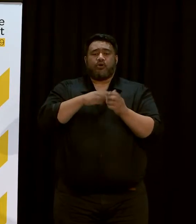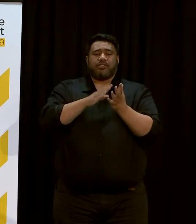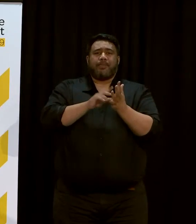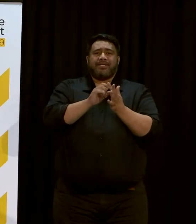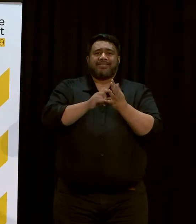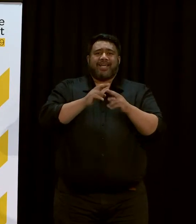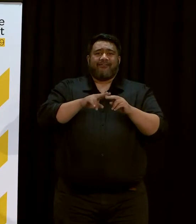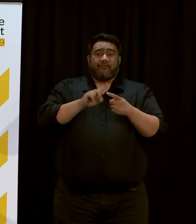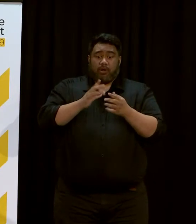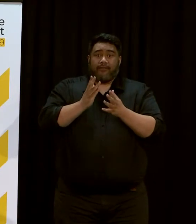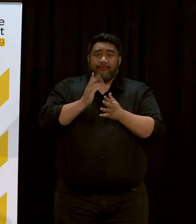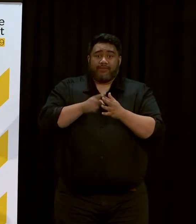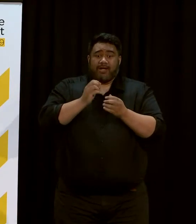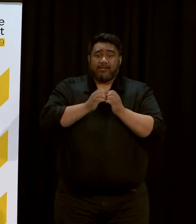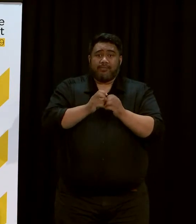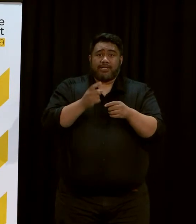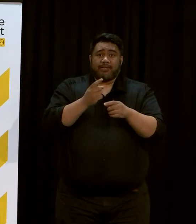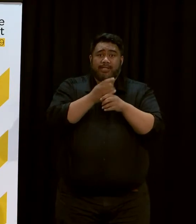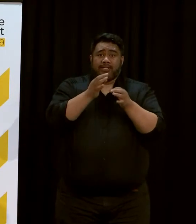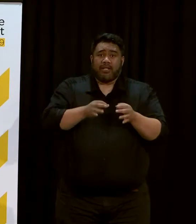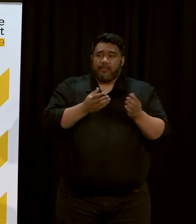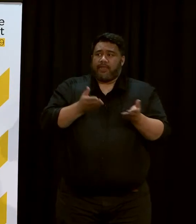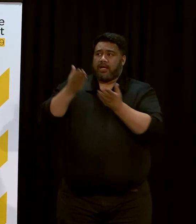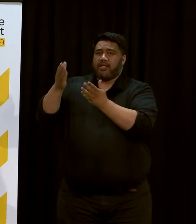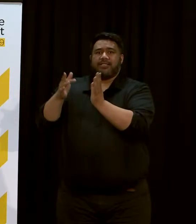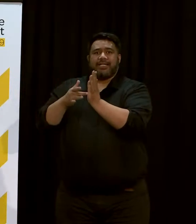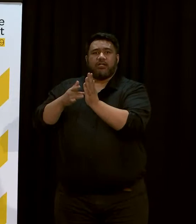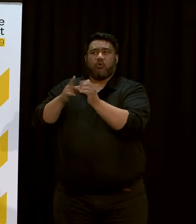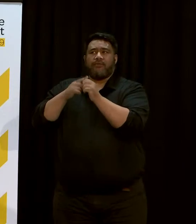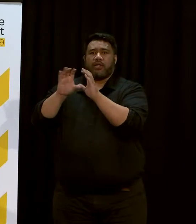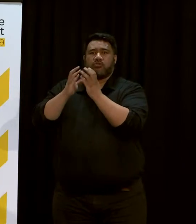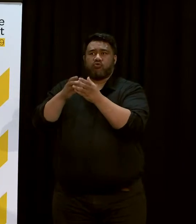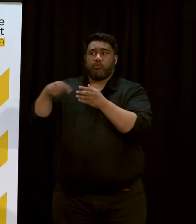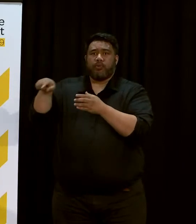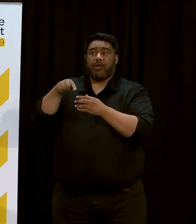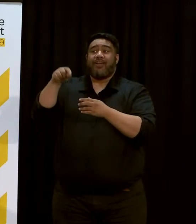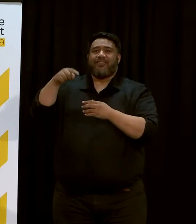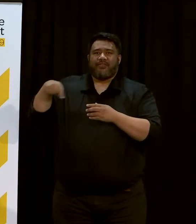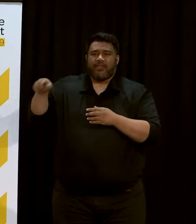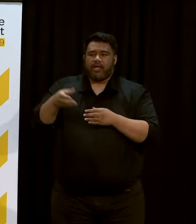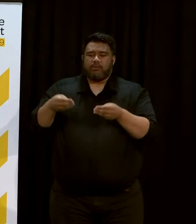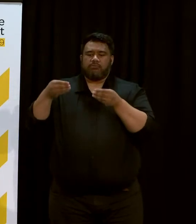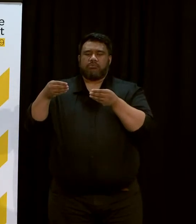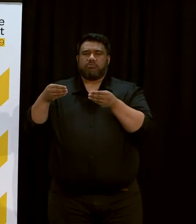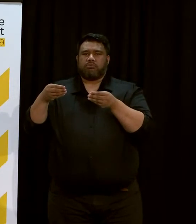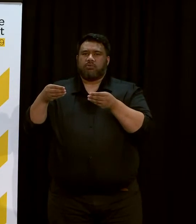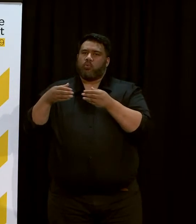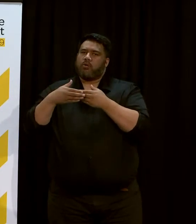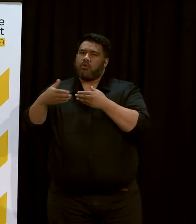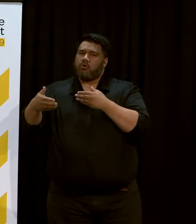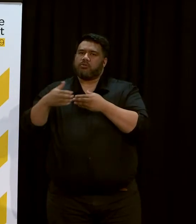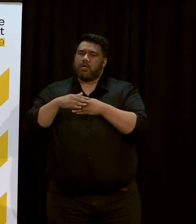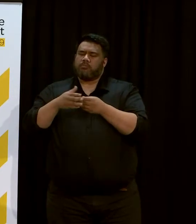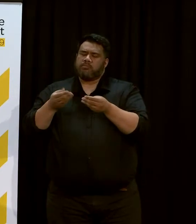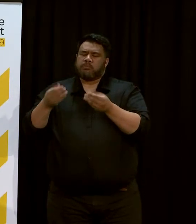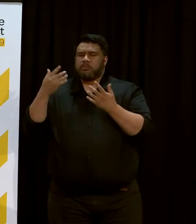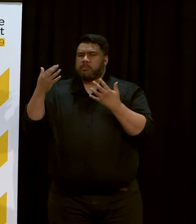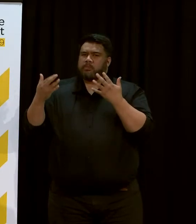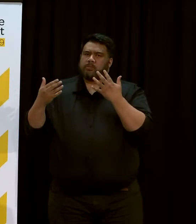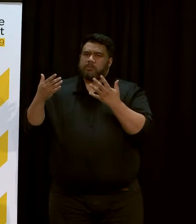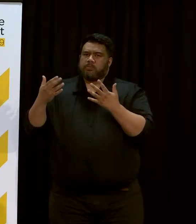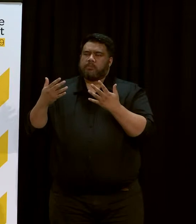quite quickly, and then it went through our technical advisory group, and the technical advisory group spent quite some time considering it. So that